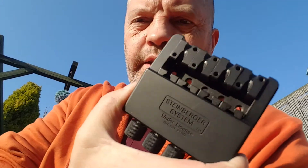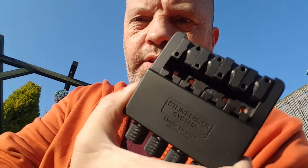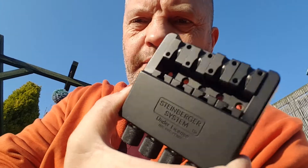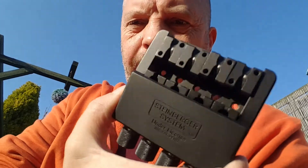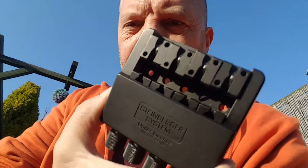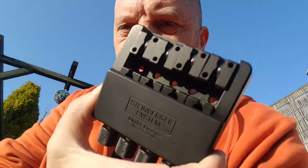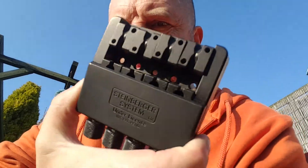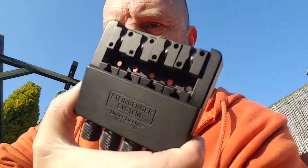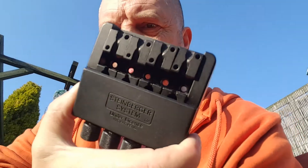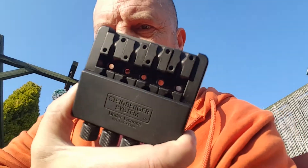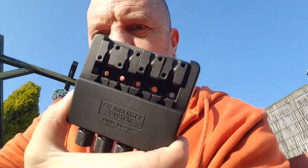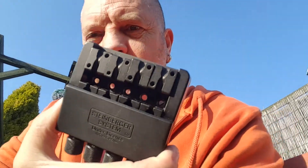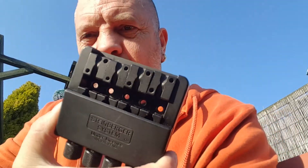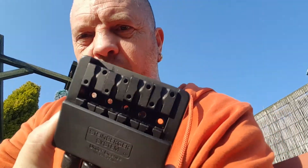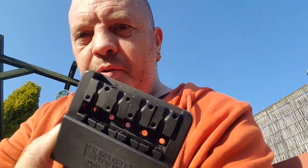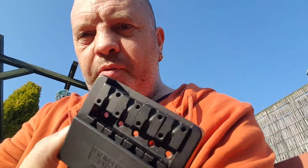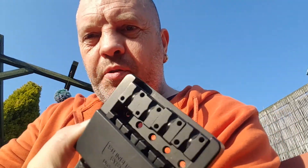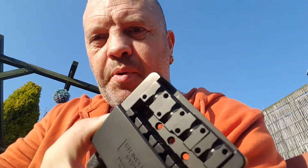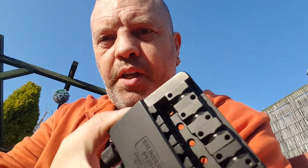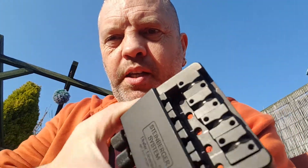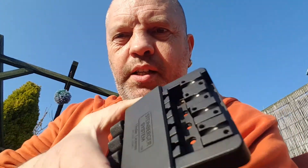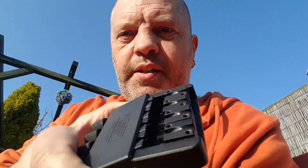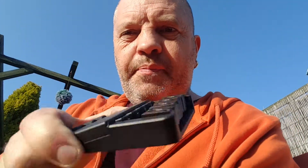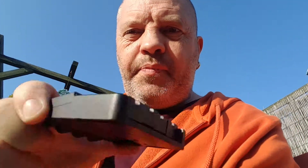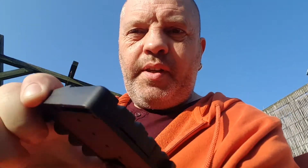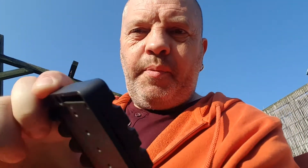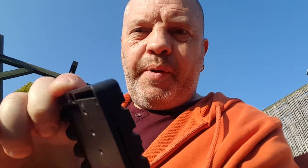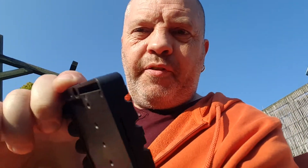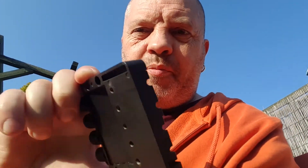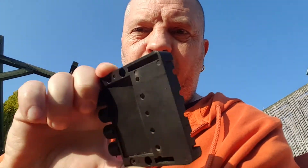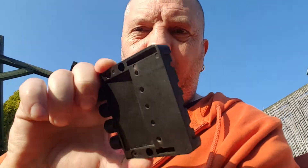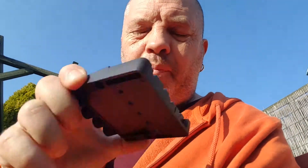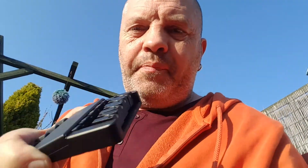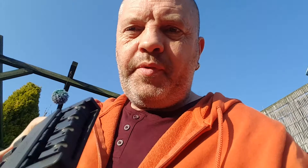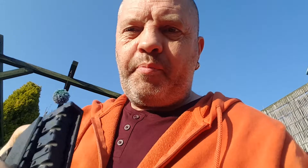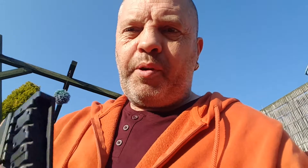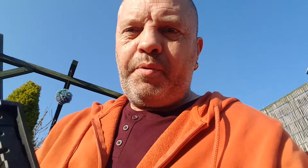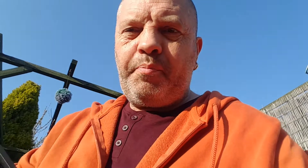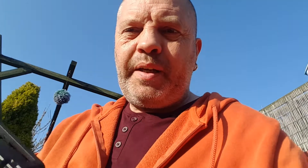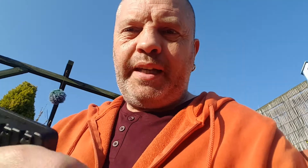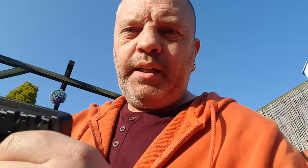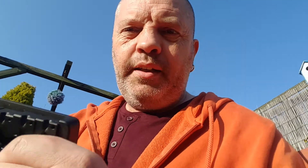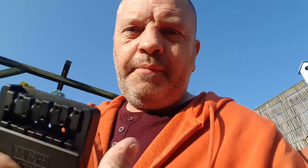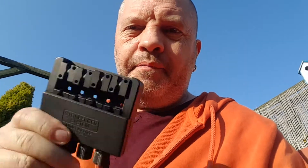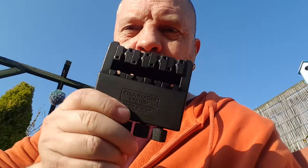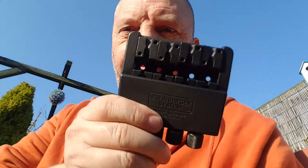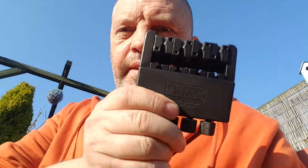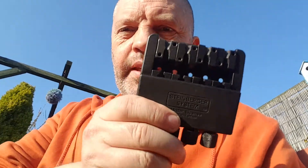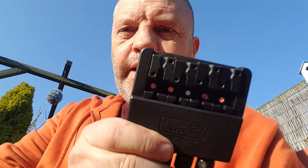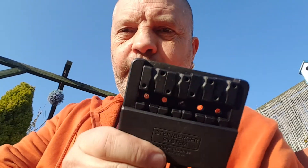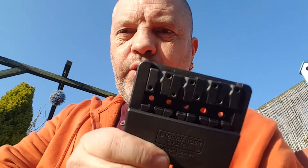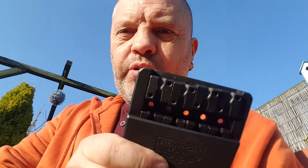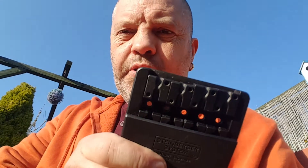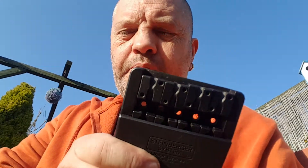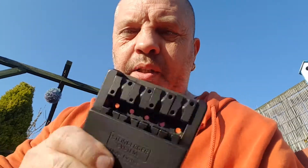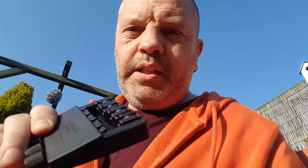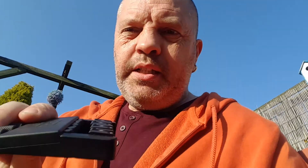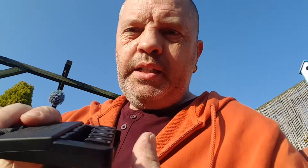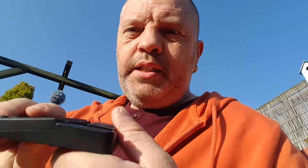This is proving to be a bit of a problem. The problem being, it's awesome,